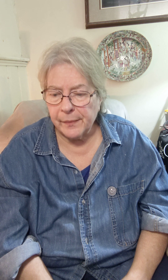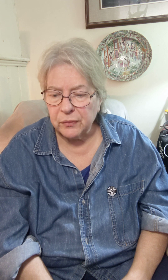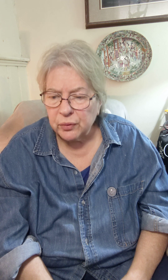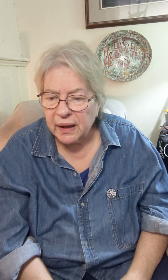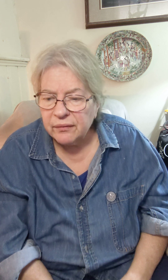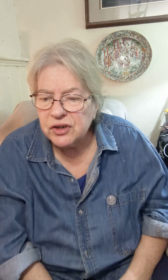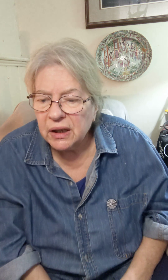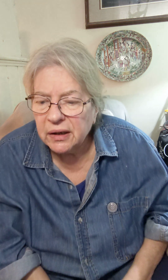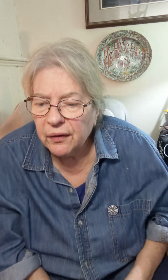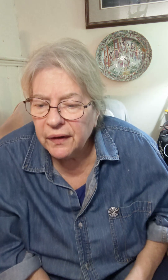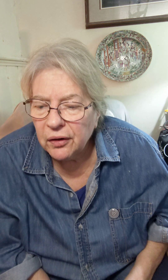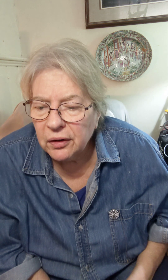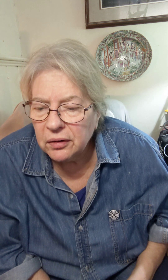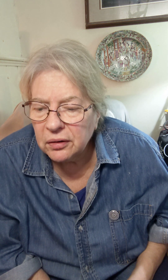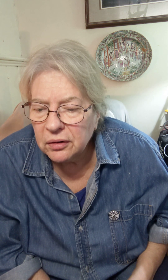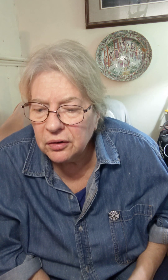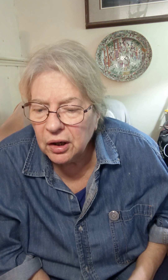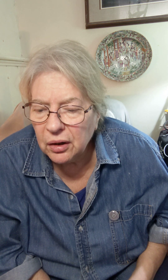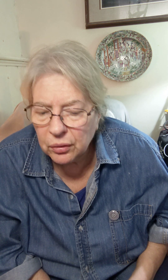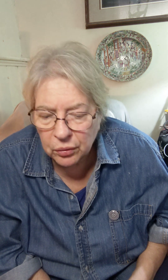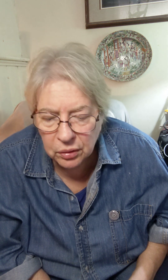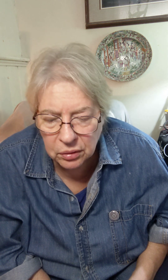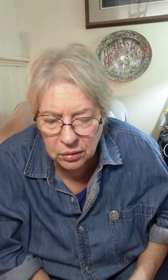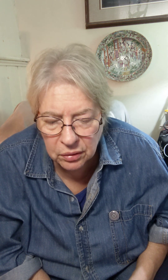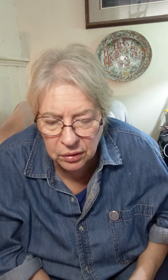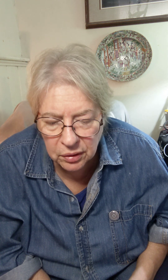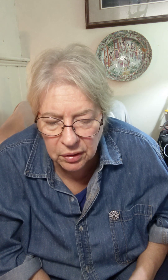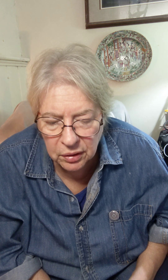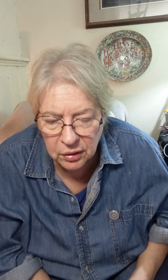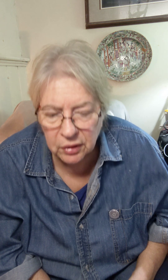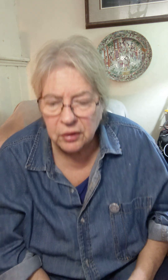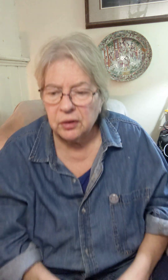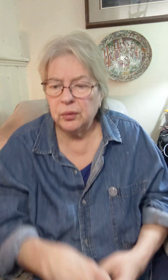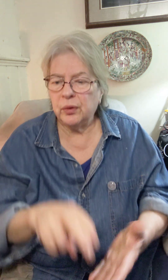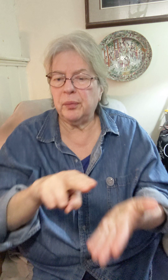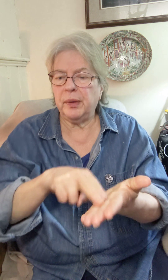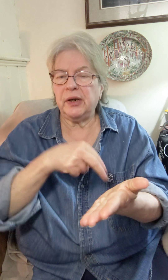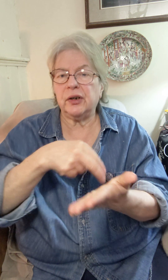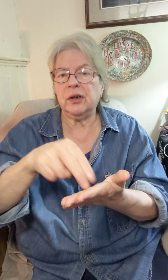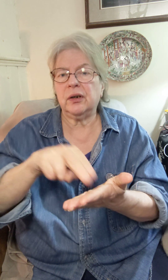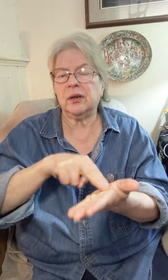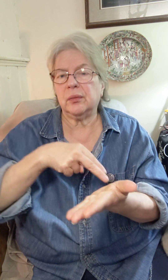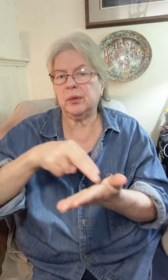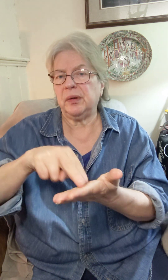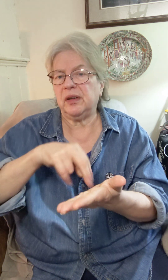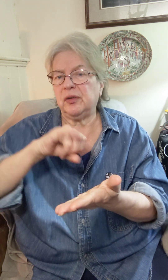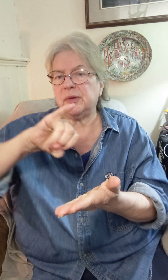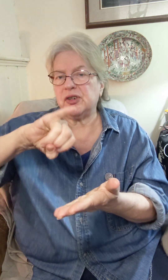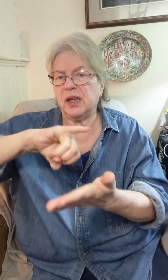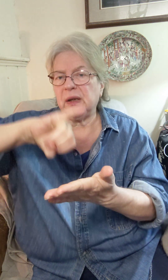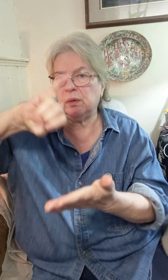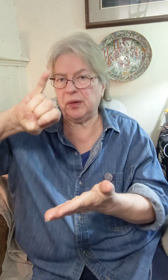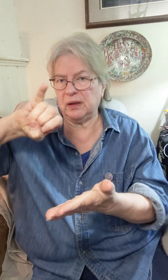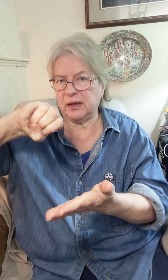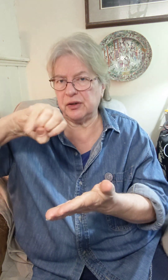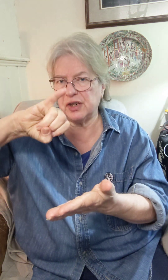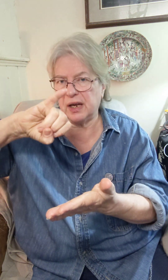Do I have jelly on there? No. With butter would be this, but jelly would be the letter J.